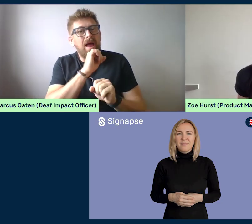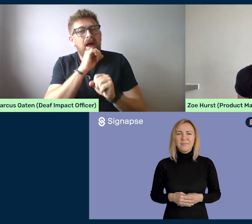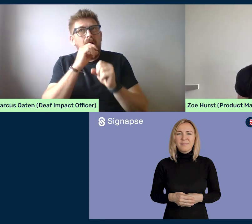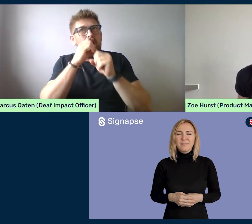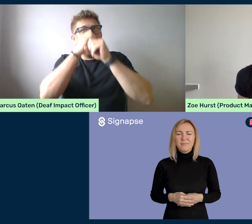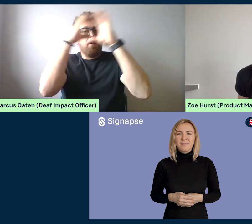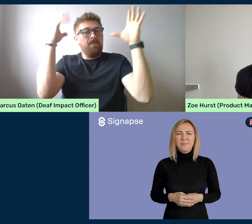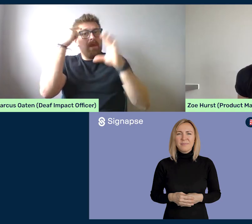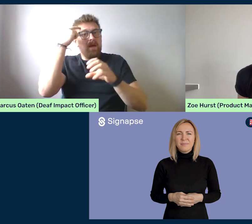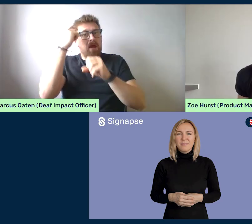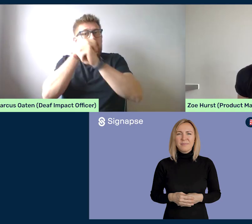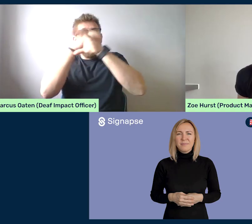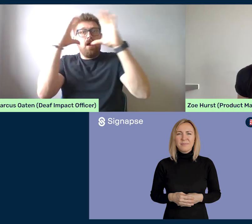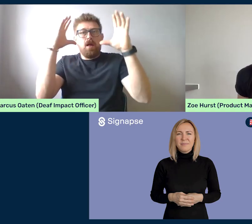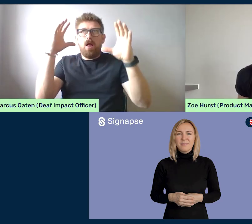changes daily.